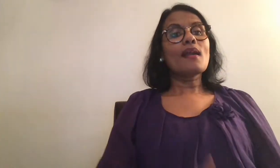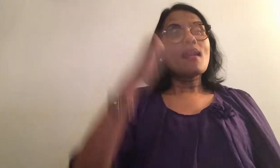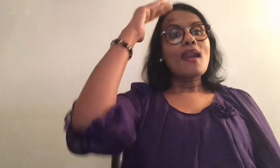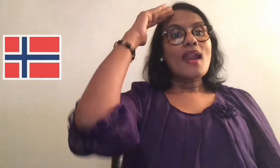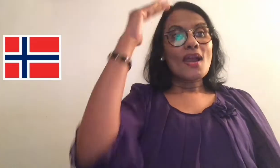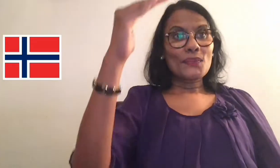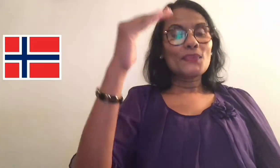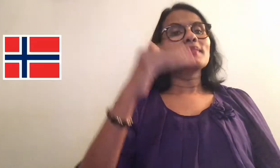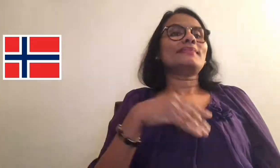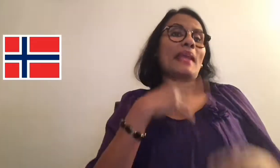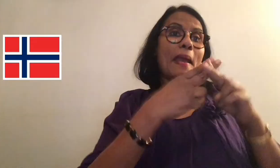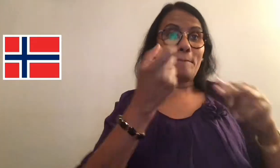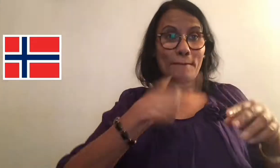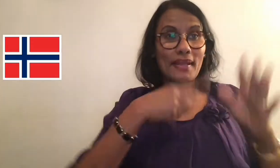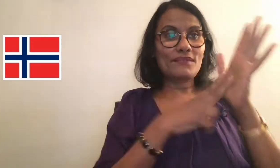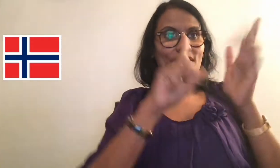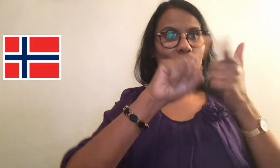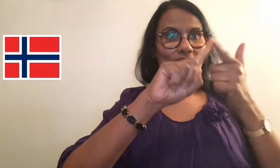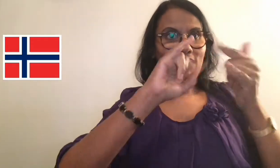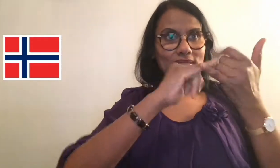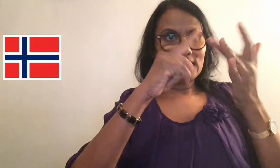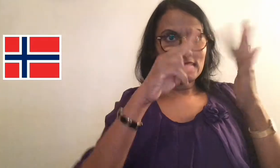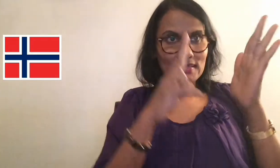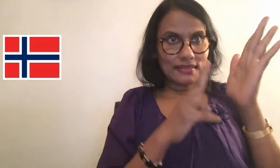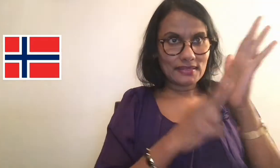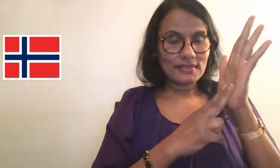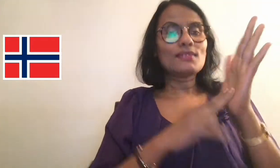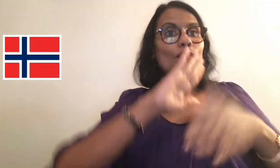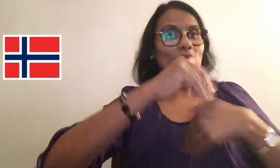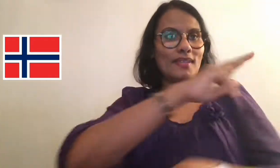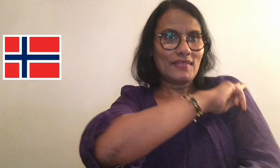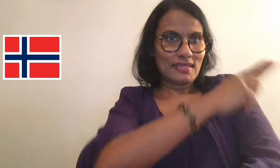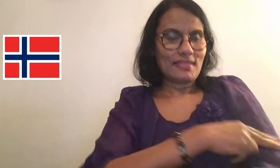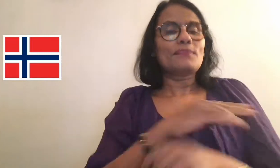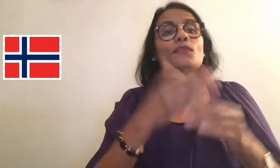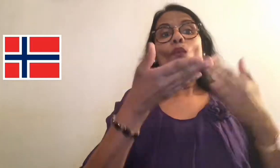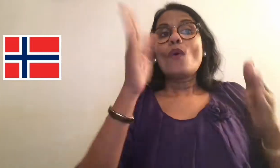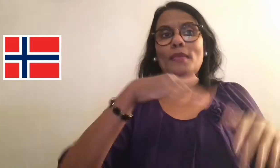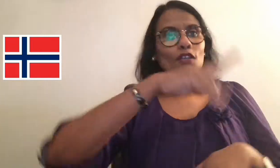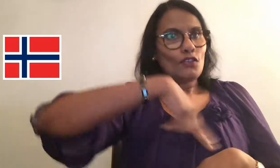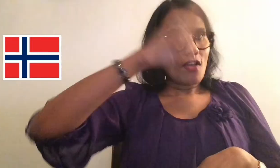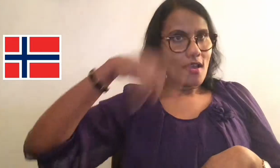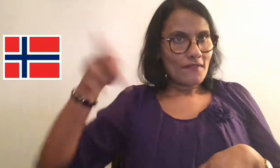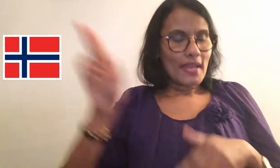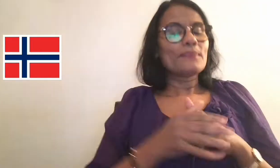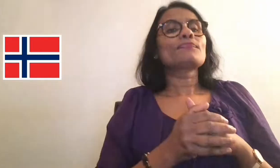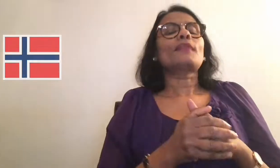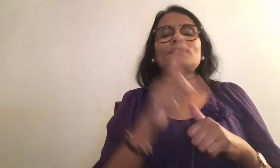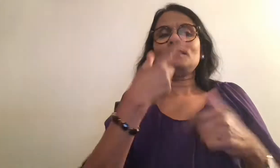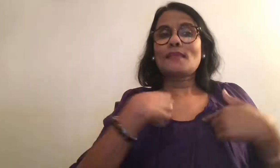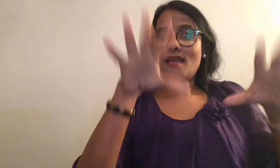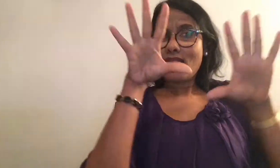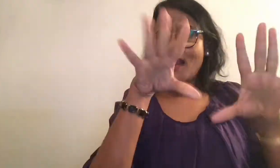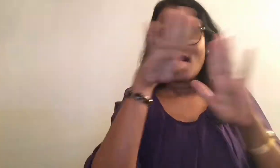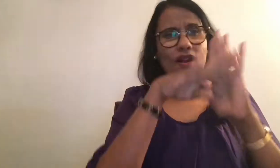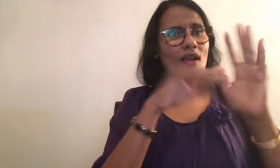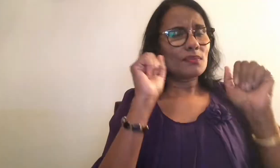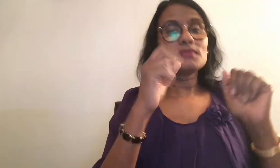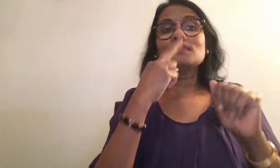to FFA Barn to remove the sutures from Hulk, a young steer that I dehorned about 2 weeks ago. It looks good.